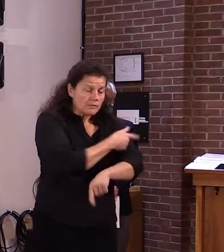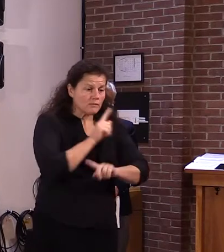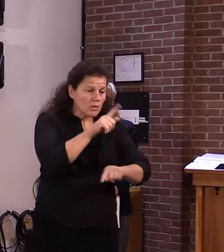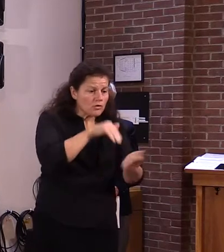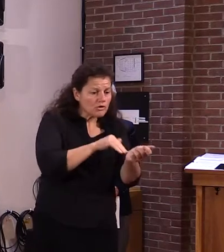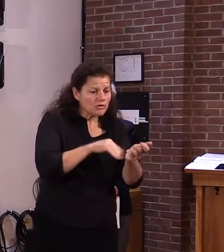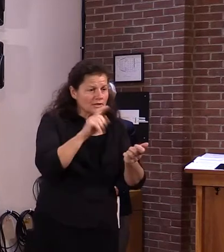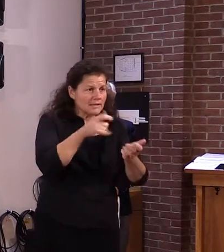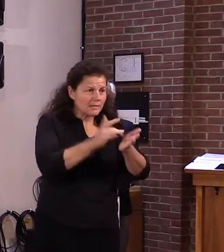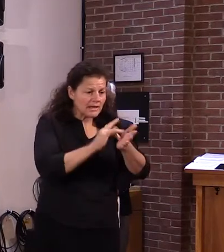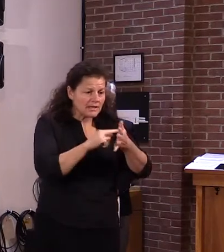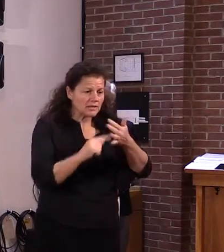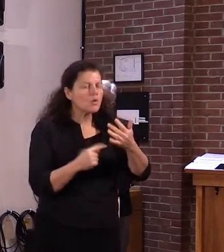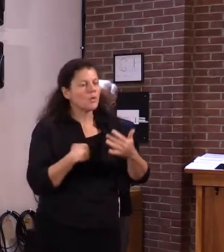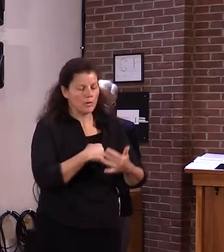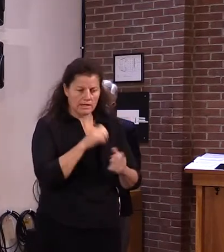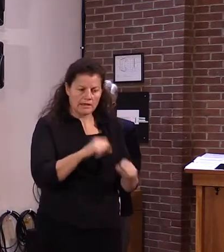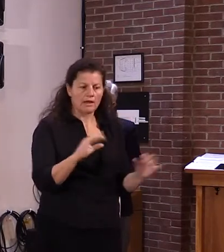needed.